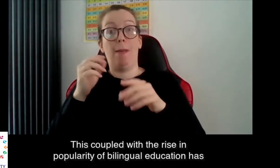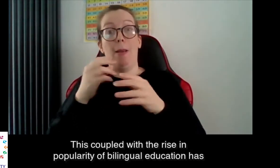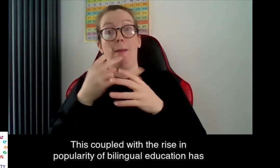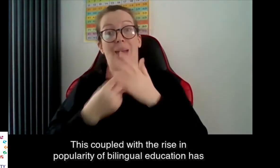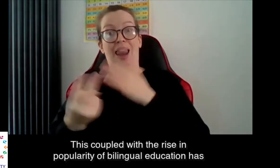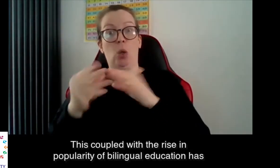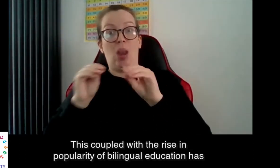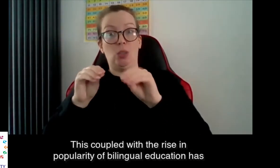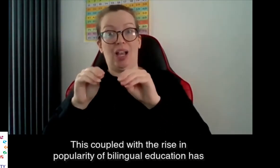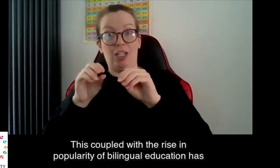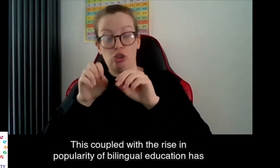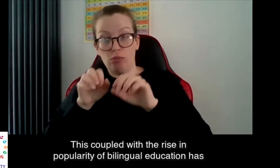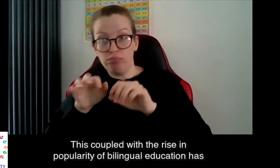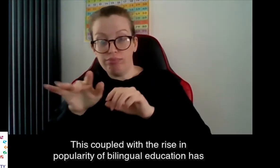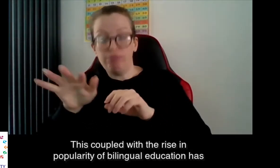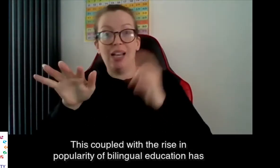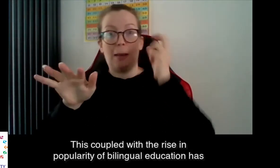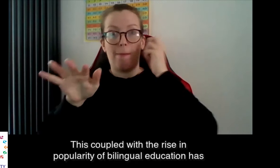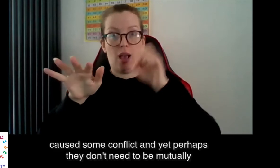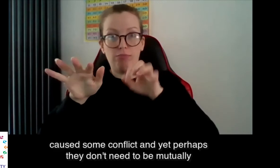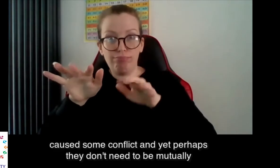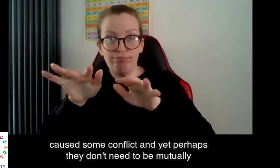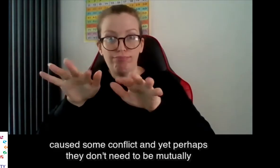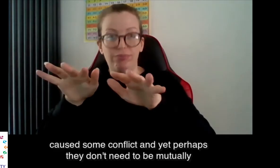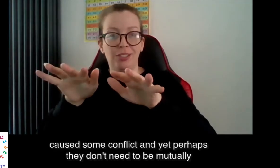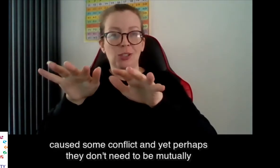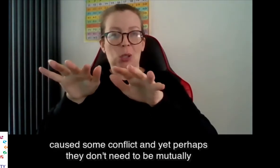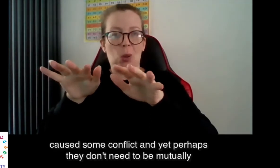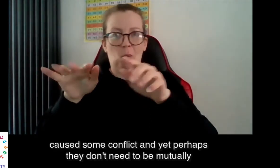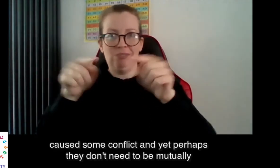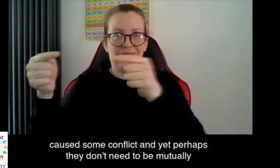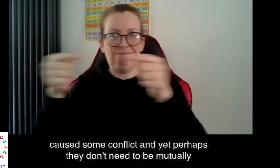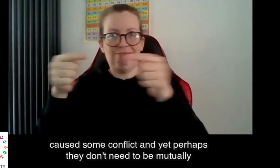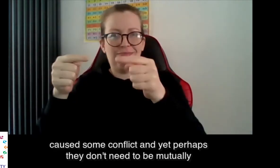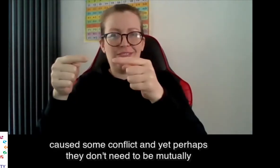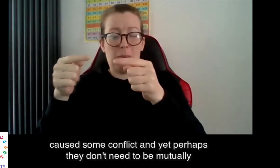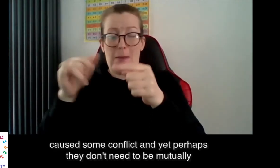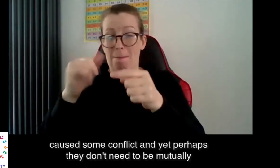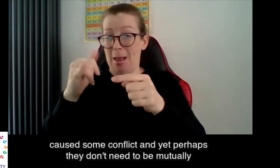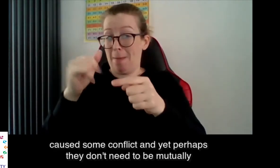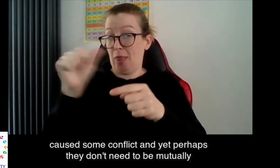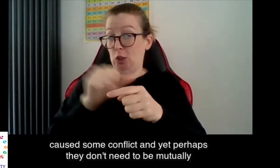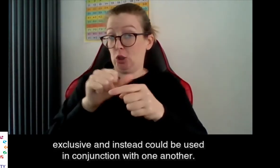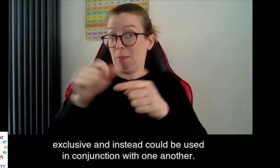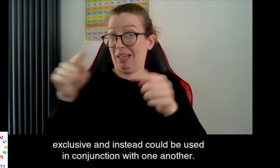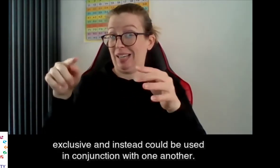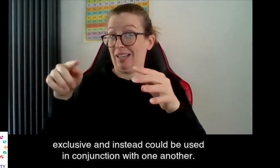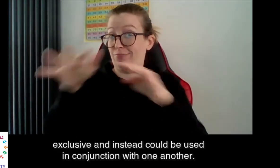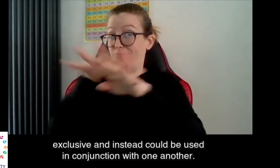of bilingual education, has caused some conflict. And yet perhaps they don't need to be mutually exclusive and